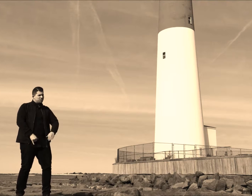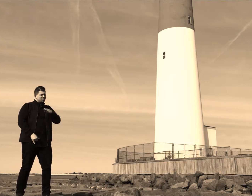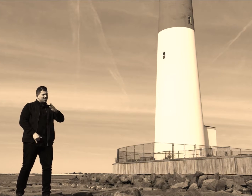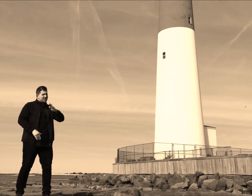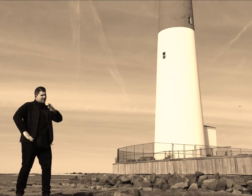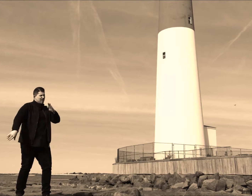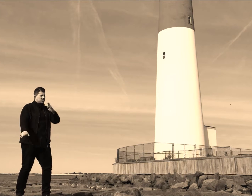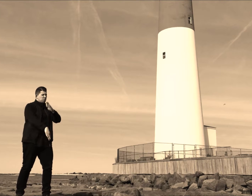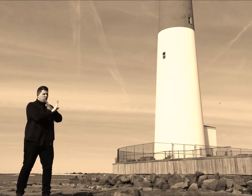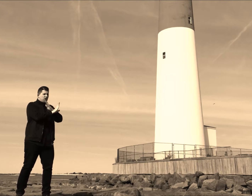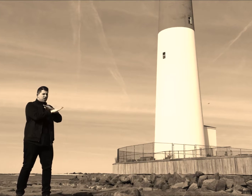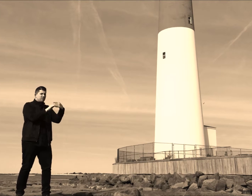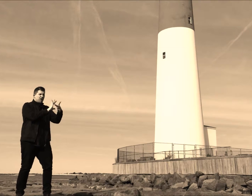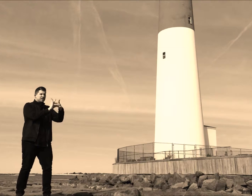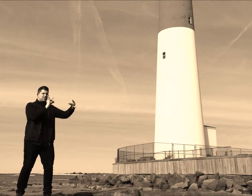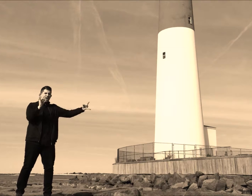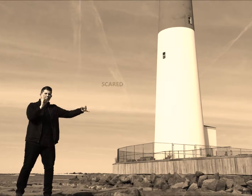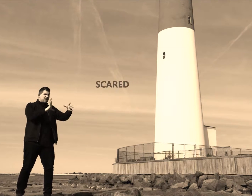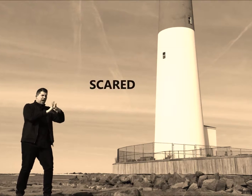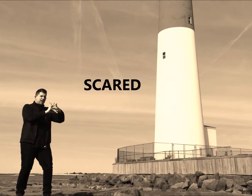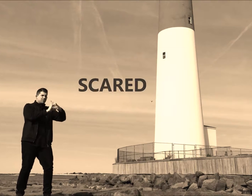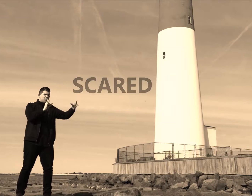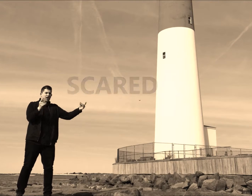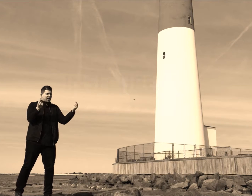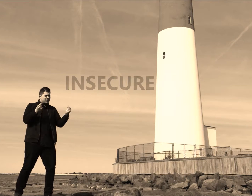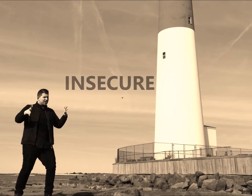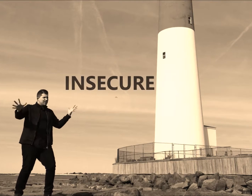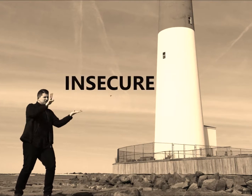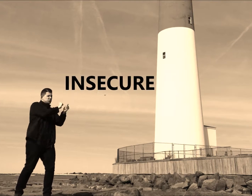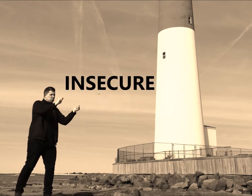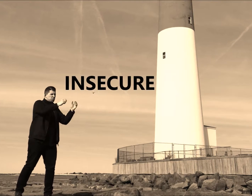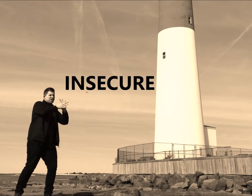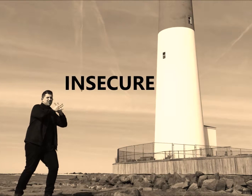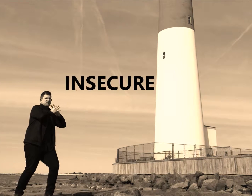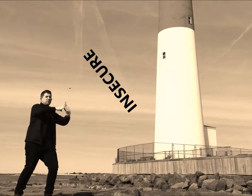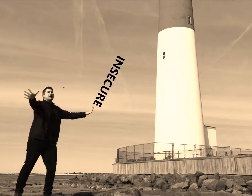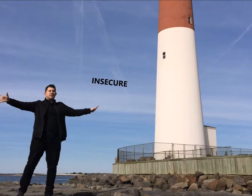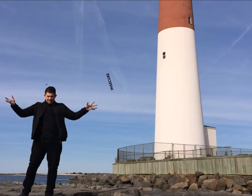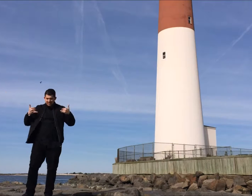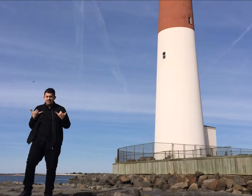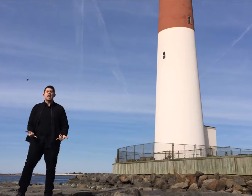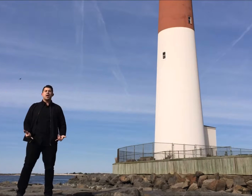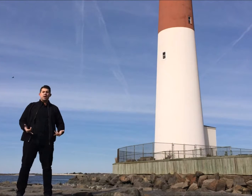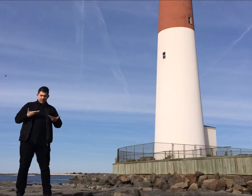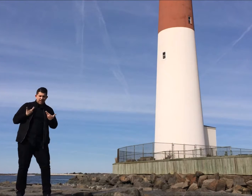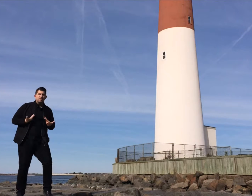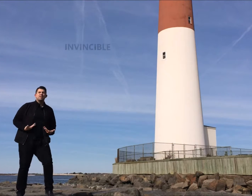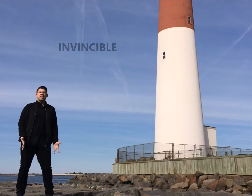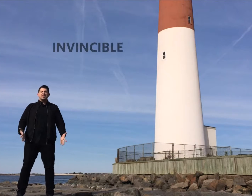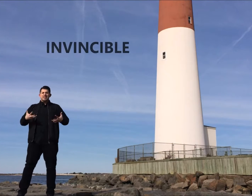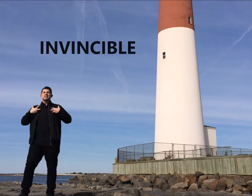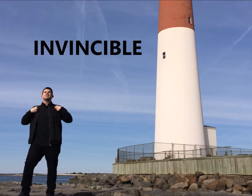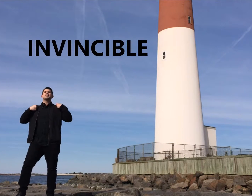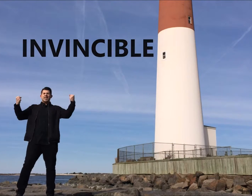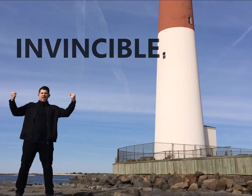me, beat down like a waterfall Cause baby, I am ready to be free Now I am invincible